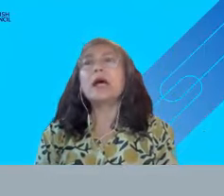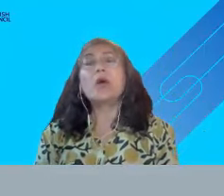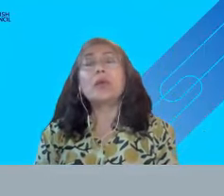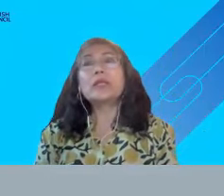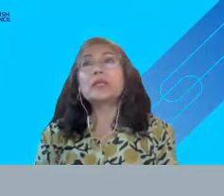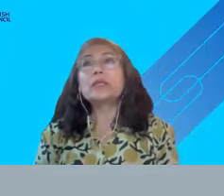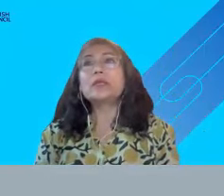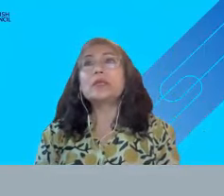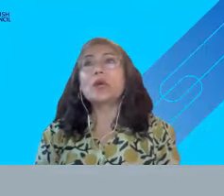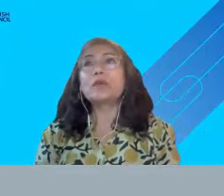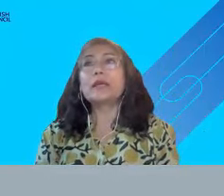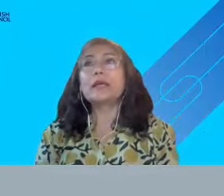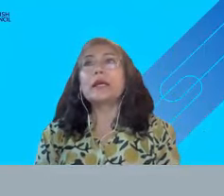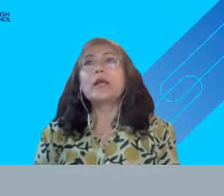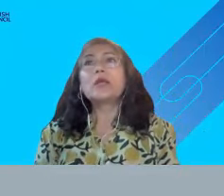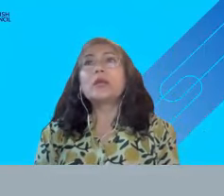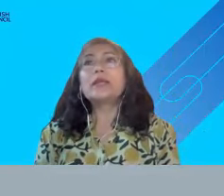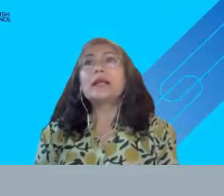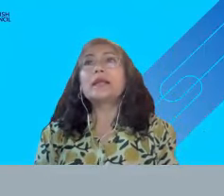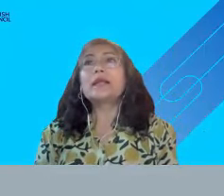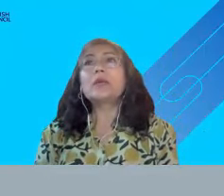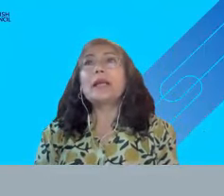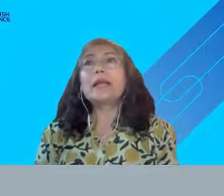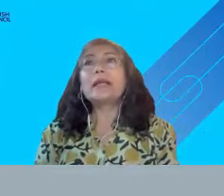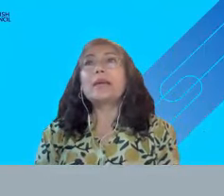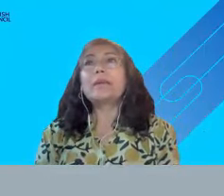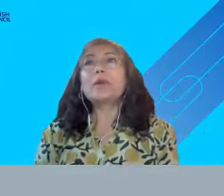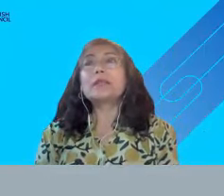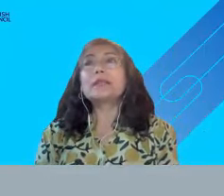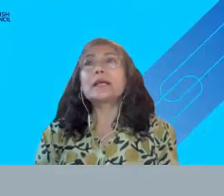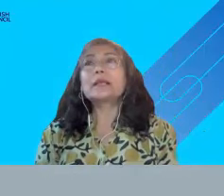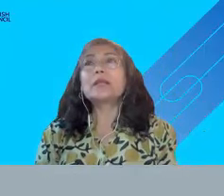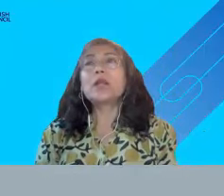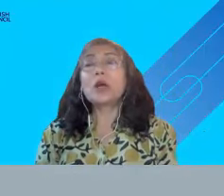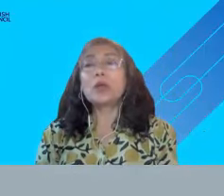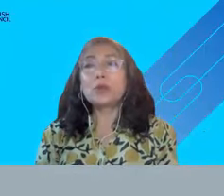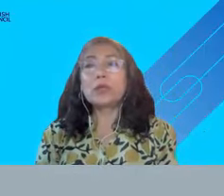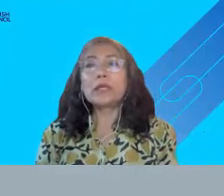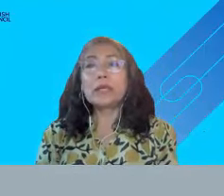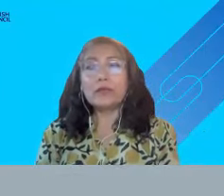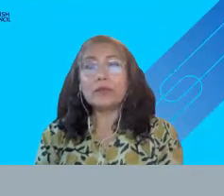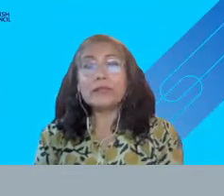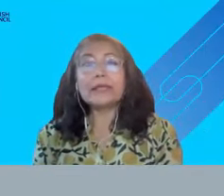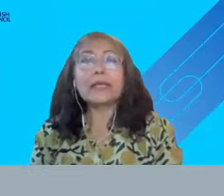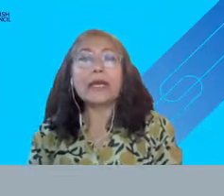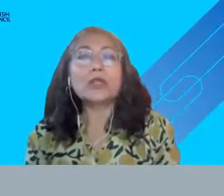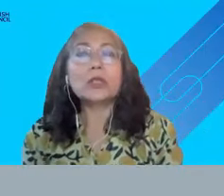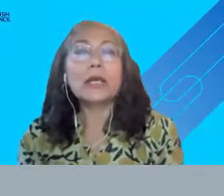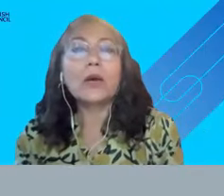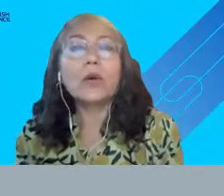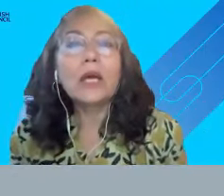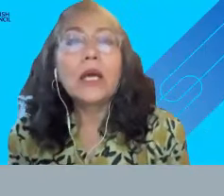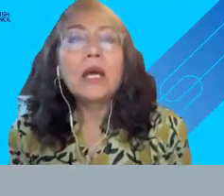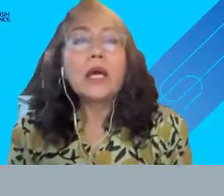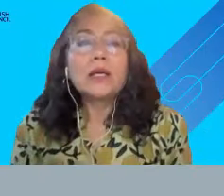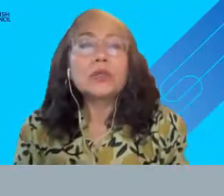scarcity, which can lead to conflict. Doing nothing will end up costing us a lot more than if we take action